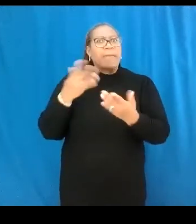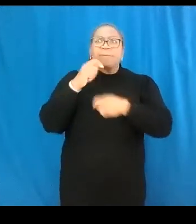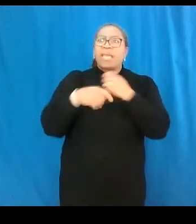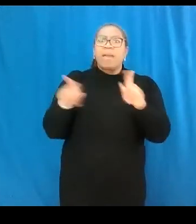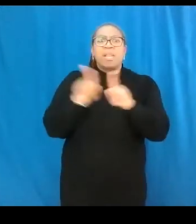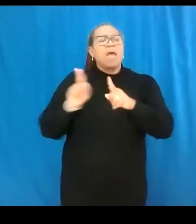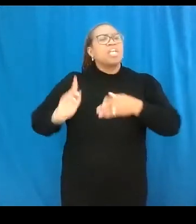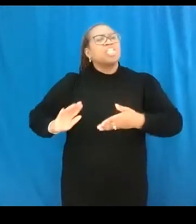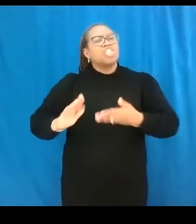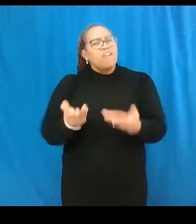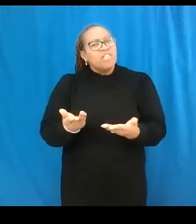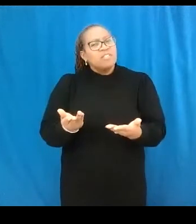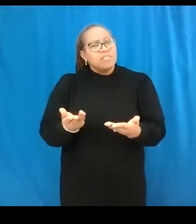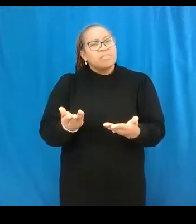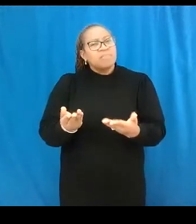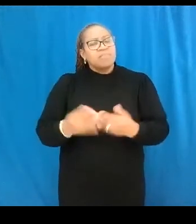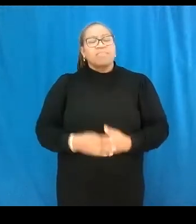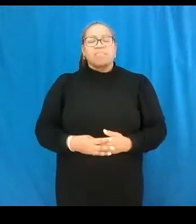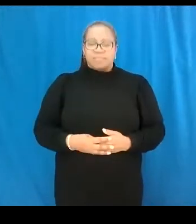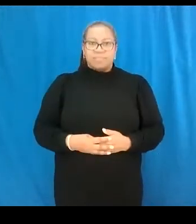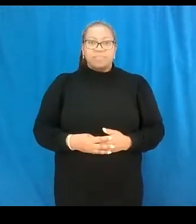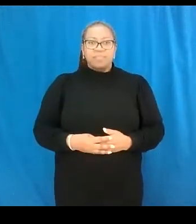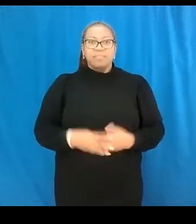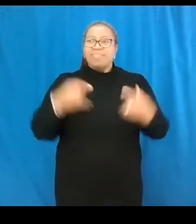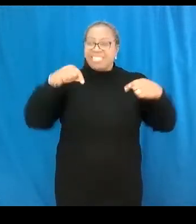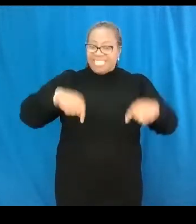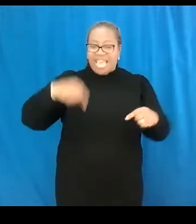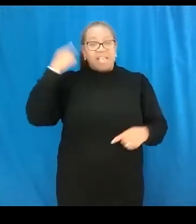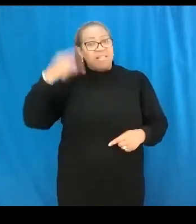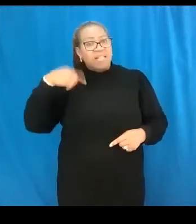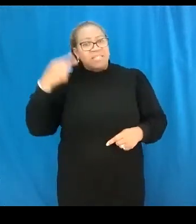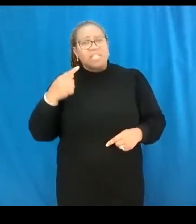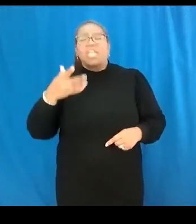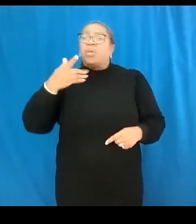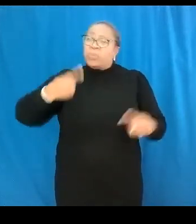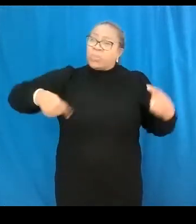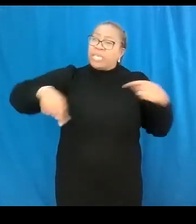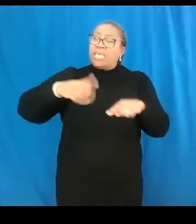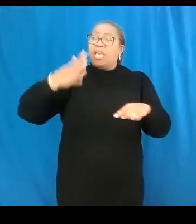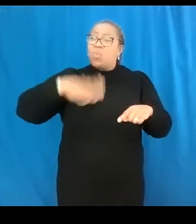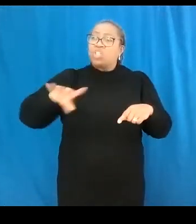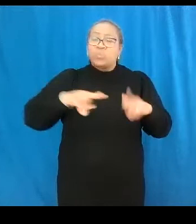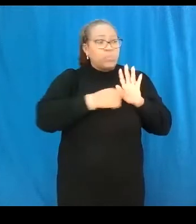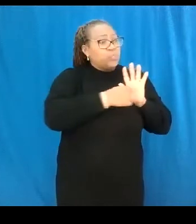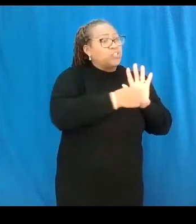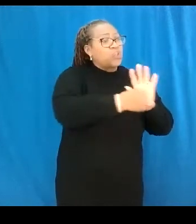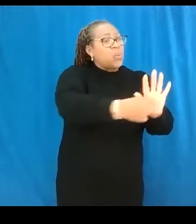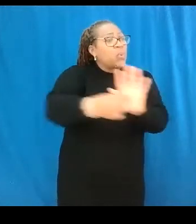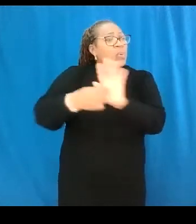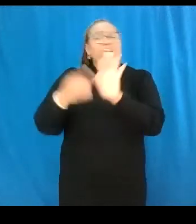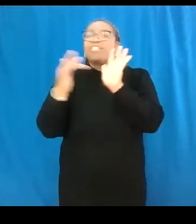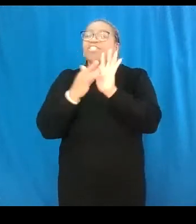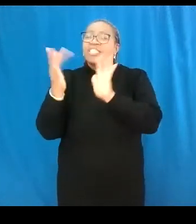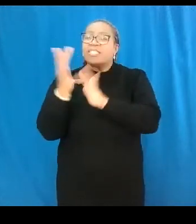like London, if we truly want to reflect Jesus, if we truly want to be a witness of